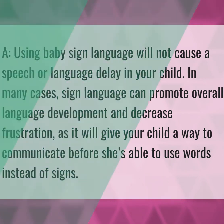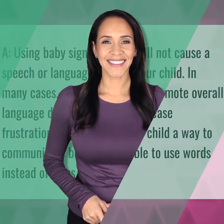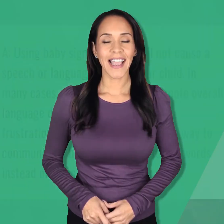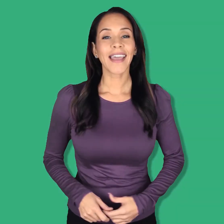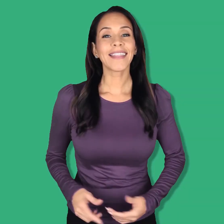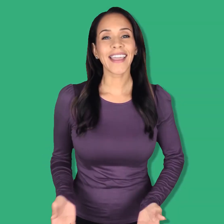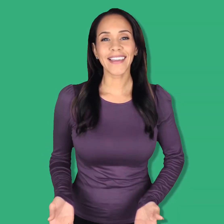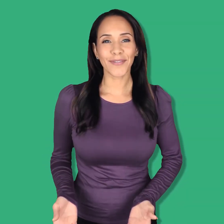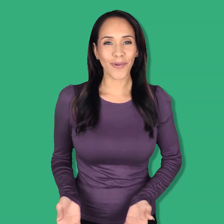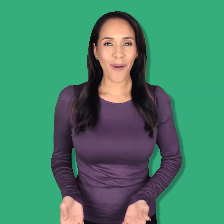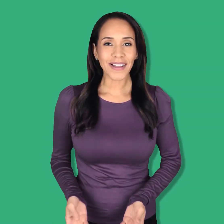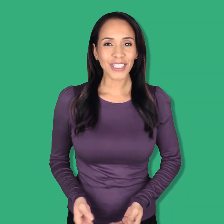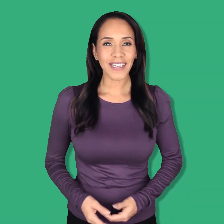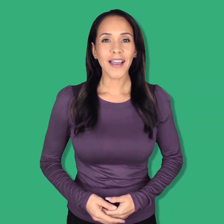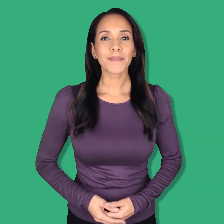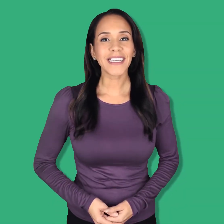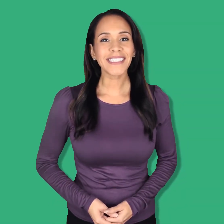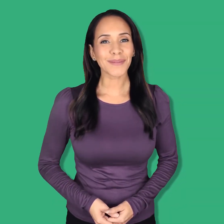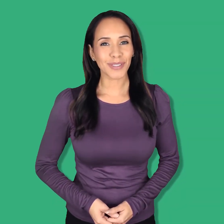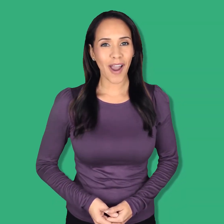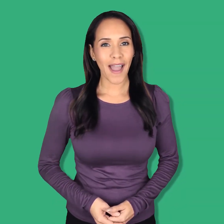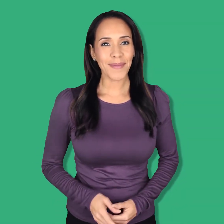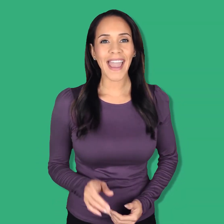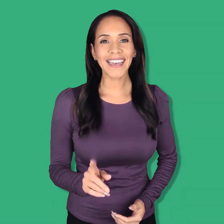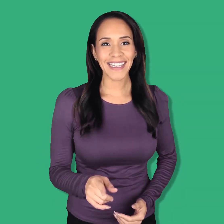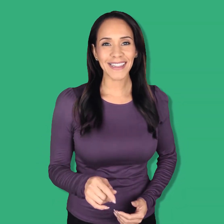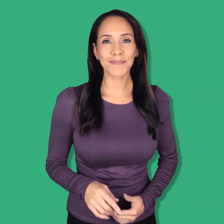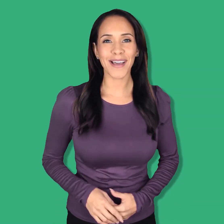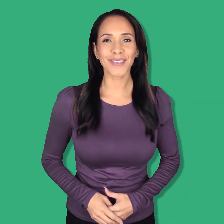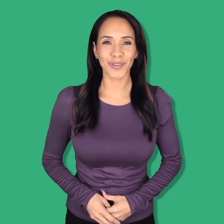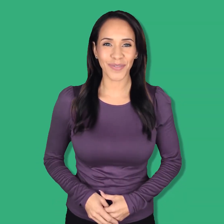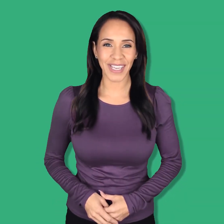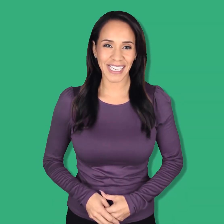thank you for watching please subscribe and hit the bell notification